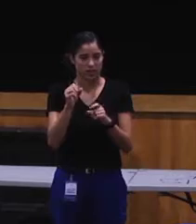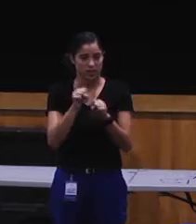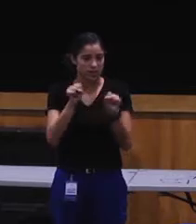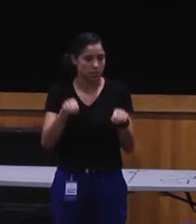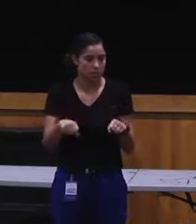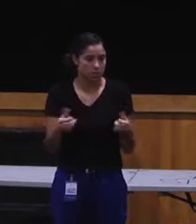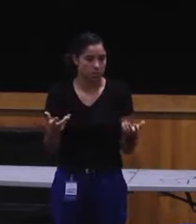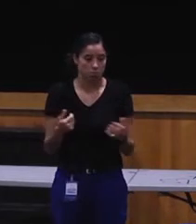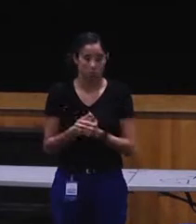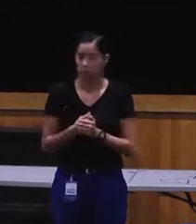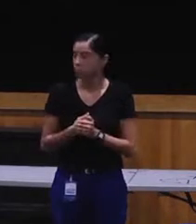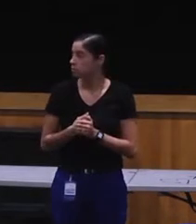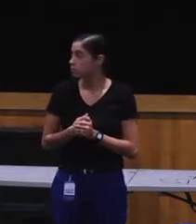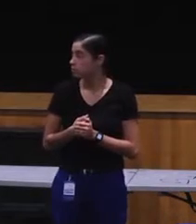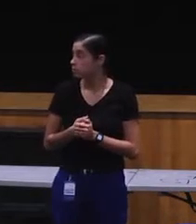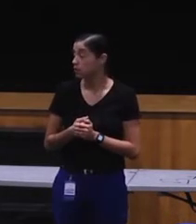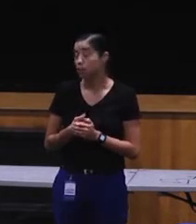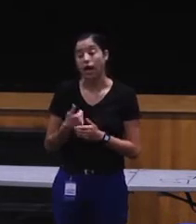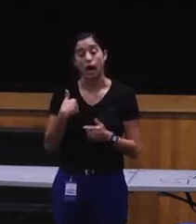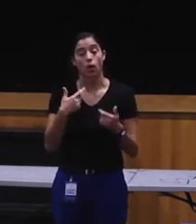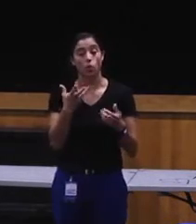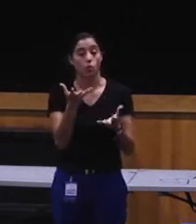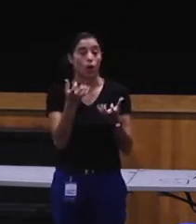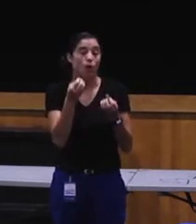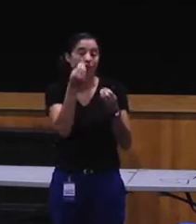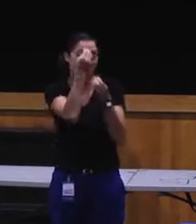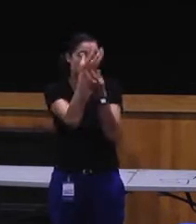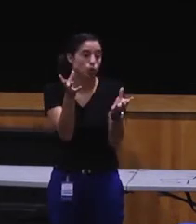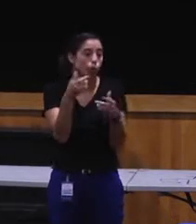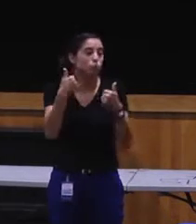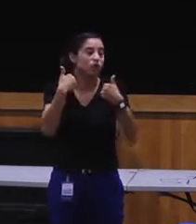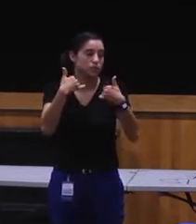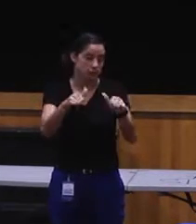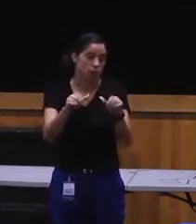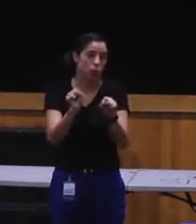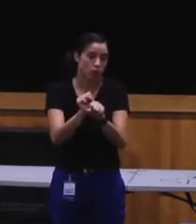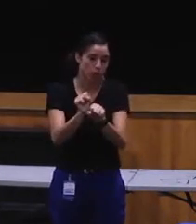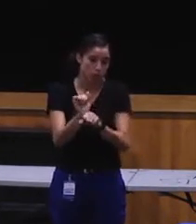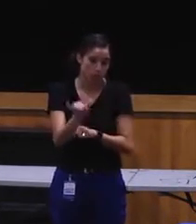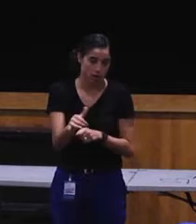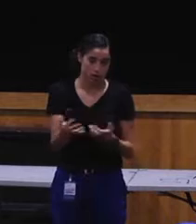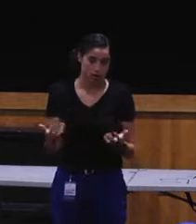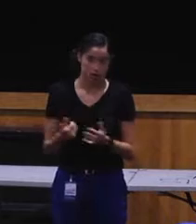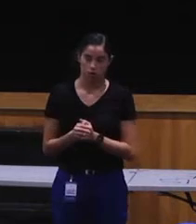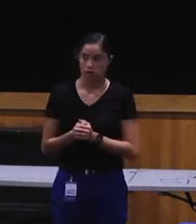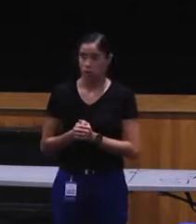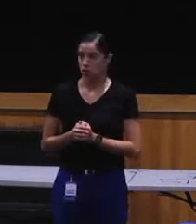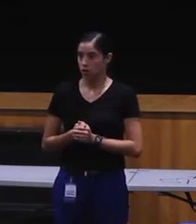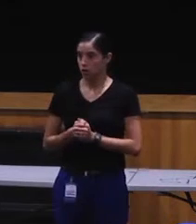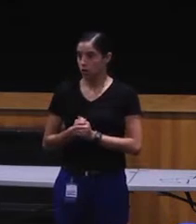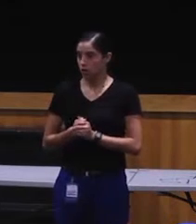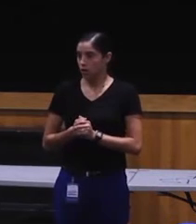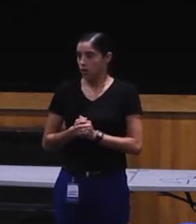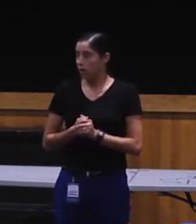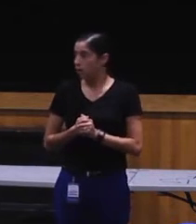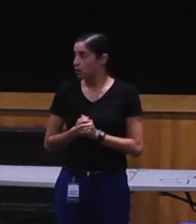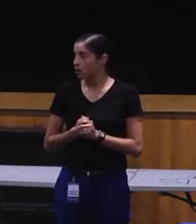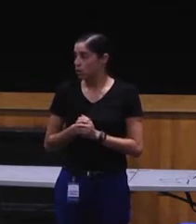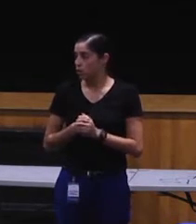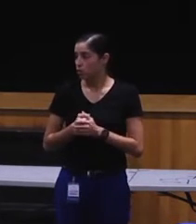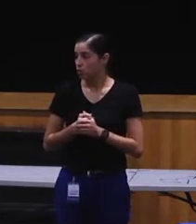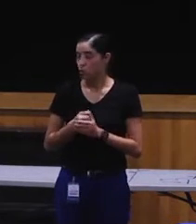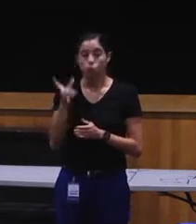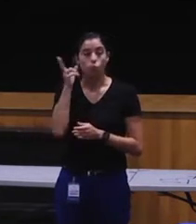yet, and I want you to know that we're still working on it. We know what your desire is. You've made that loud and clear. And we